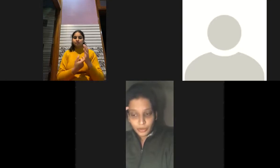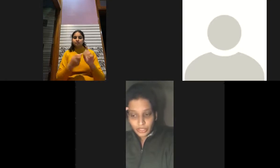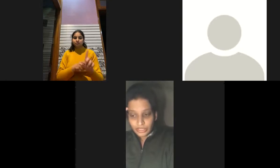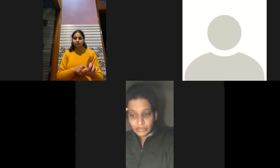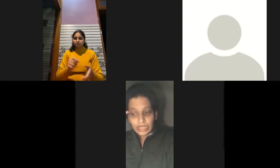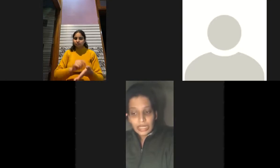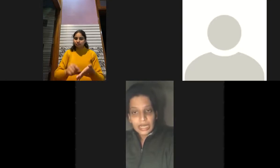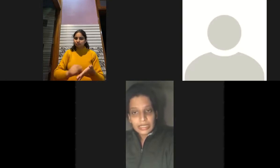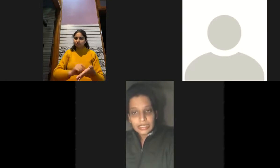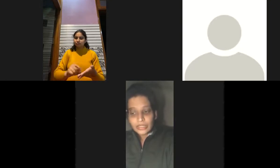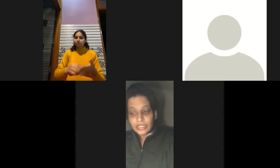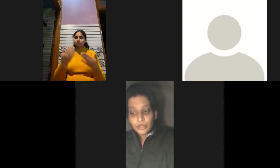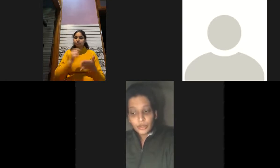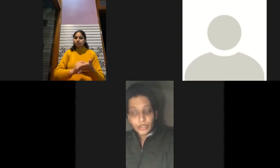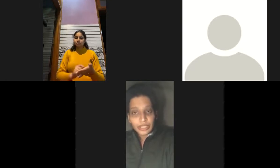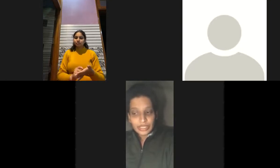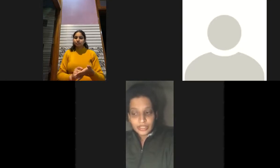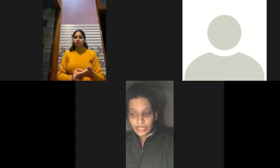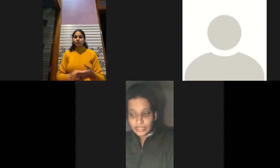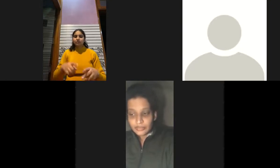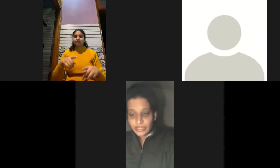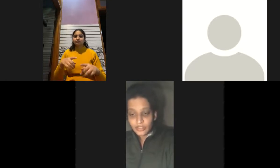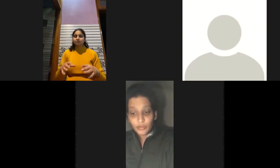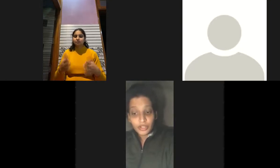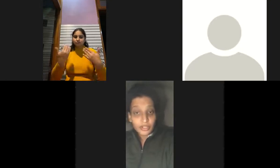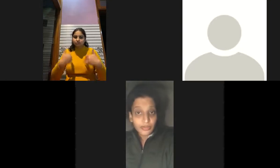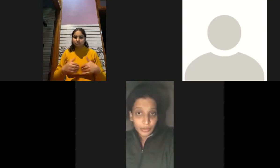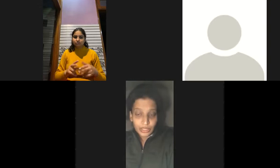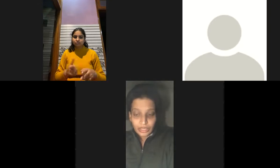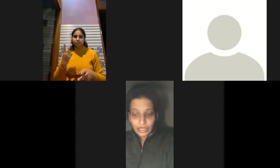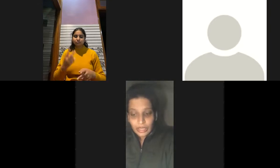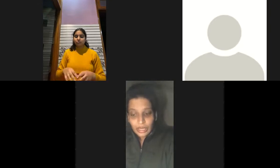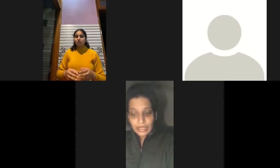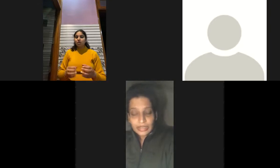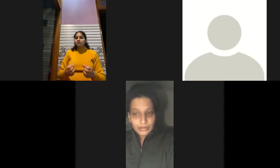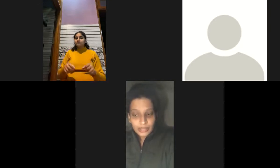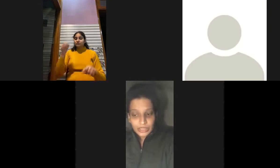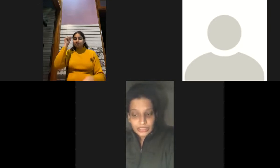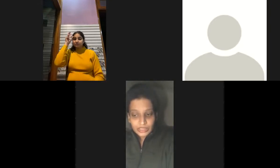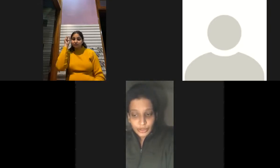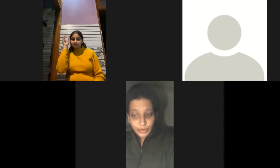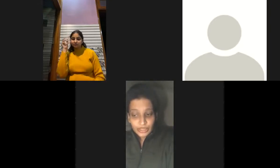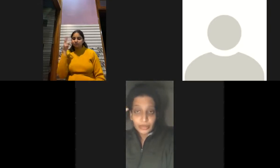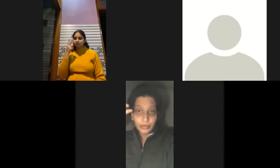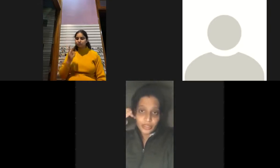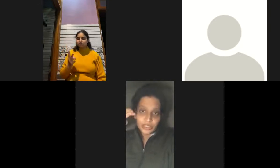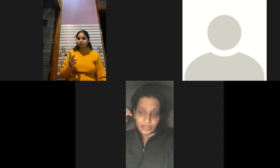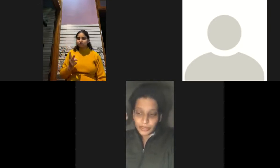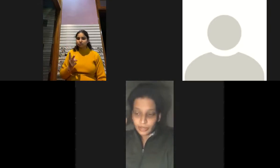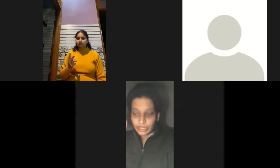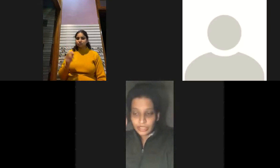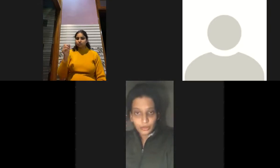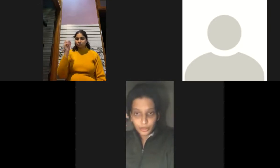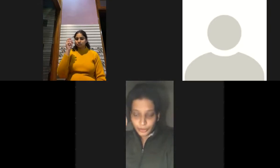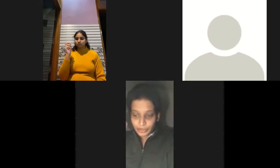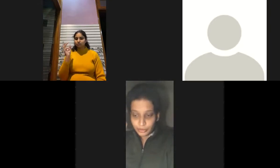Extraordinary Bodies, argues that those who engage in activities of monster viewing are unable to distinguish the monsters